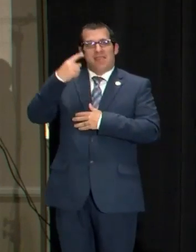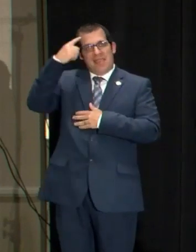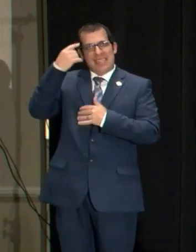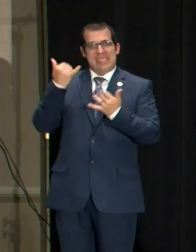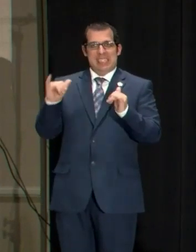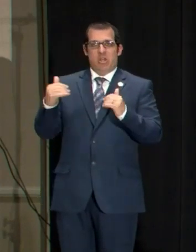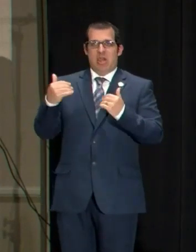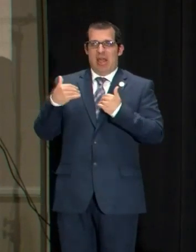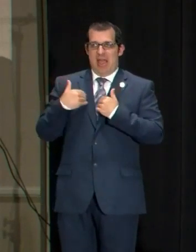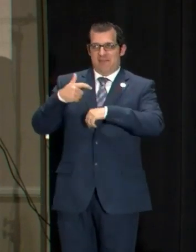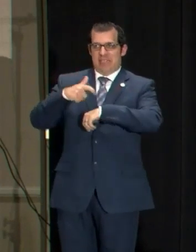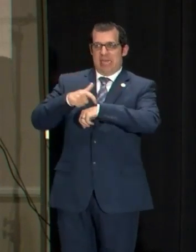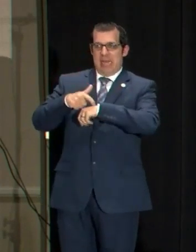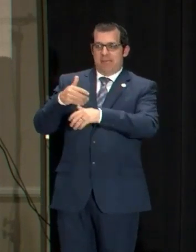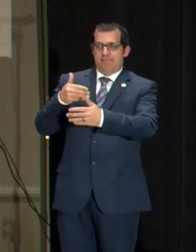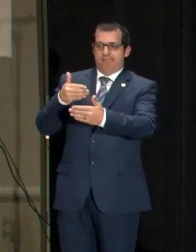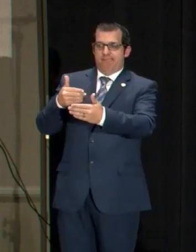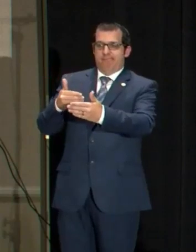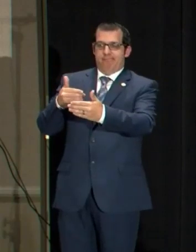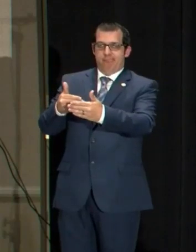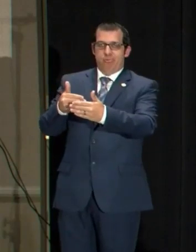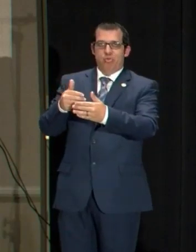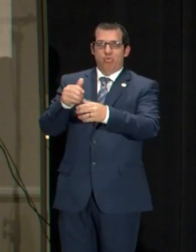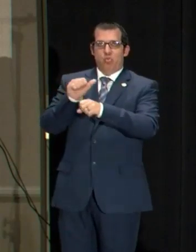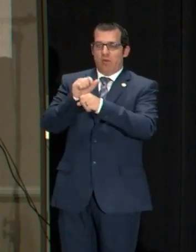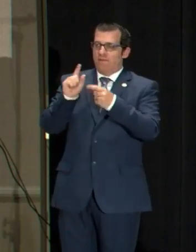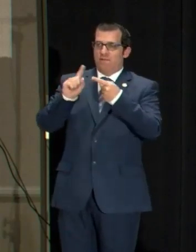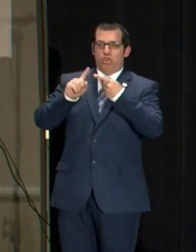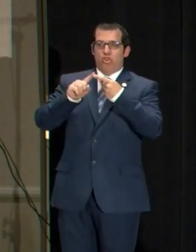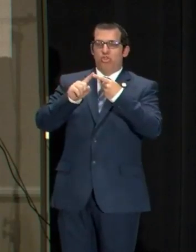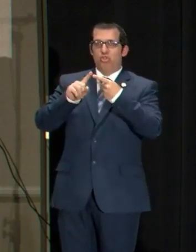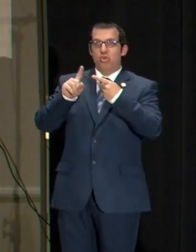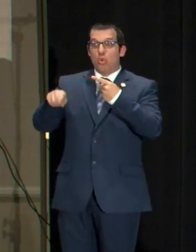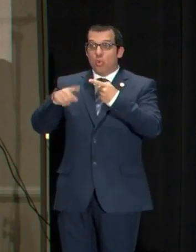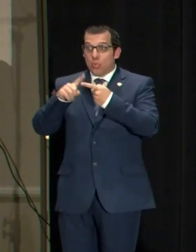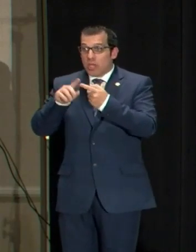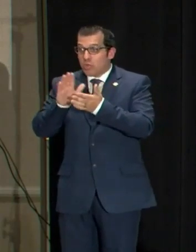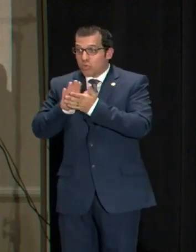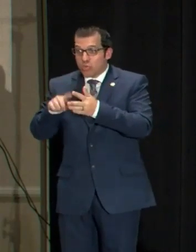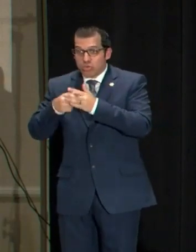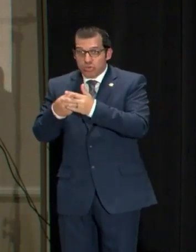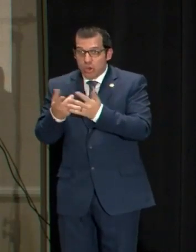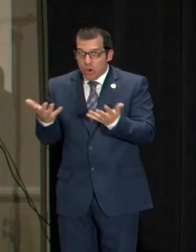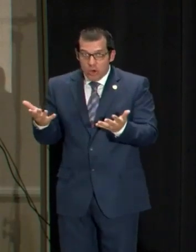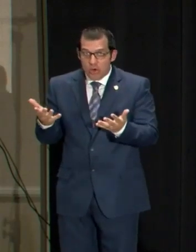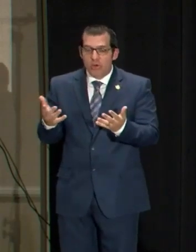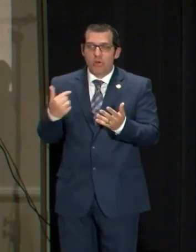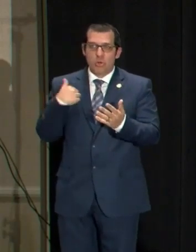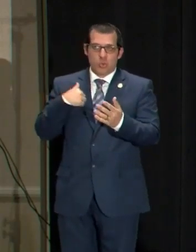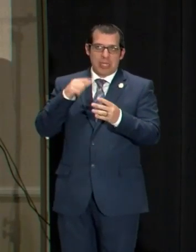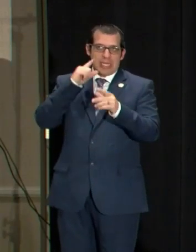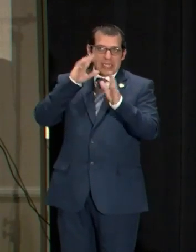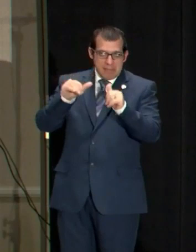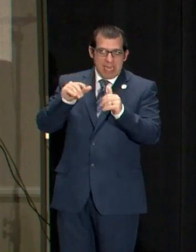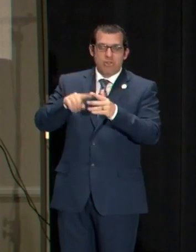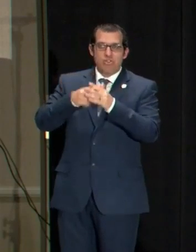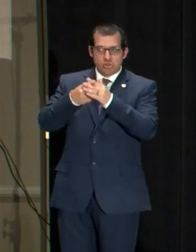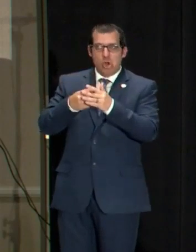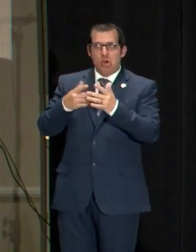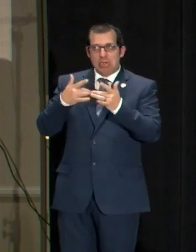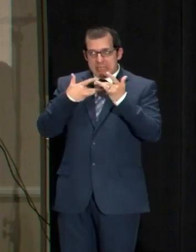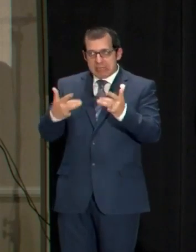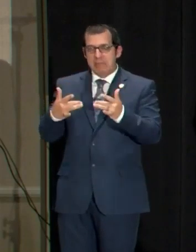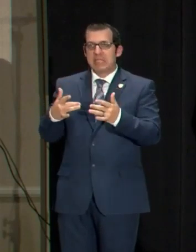we still have some time to work with. The first thing is, when's school going to start? And we expect that to start in the